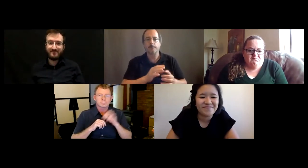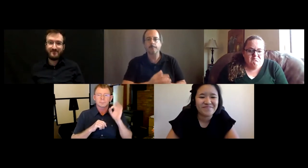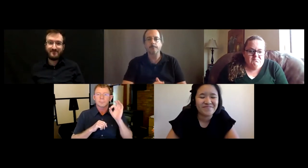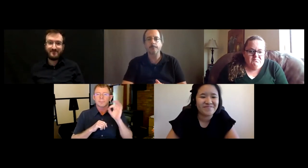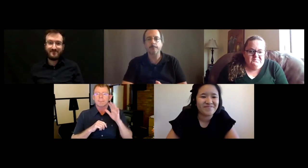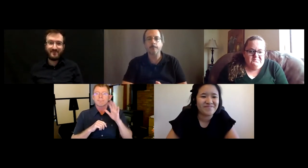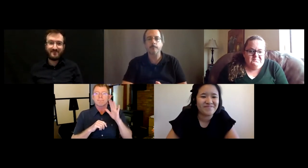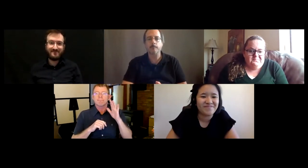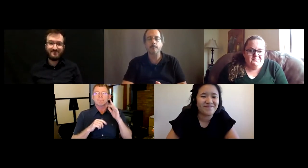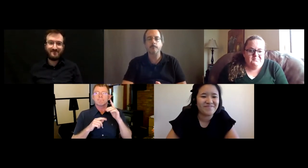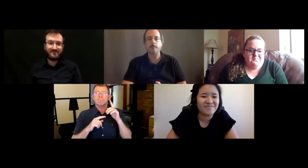like to add a comment?